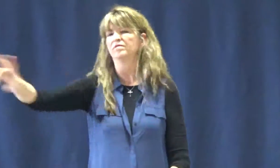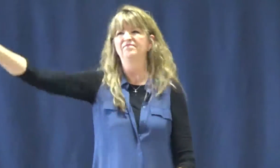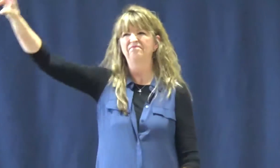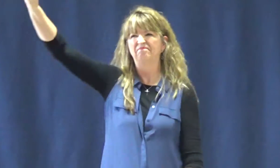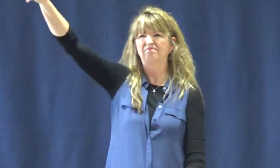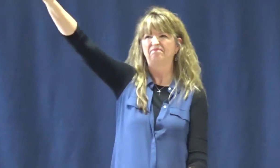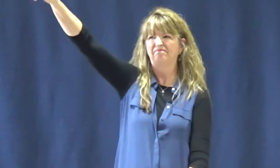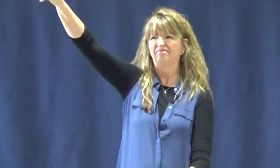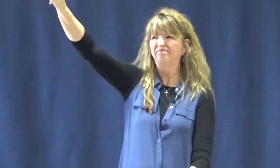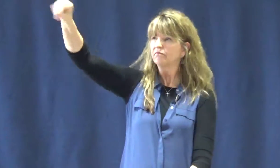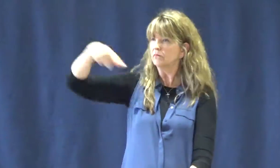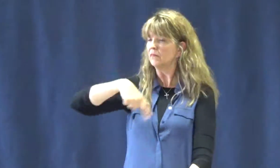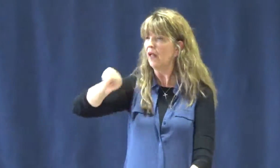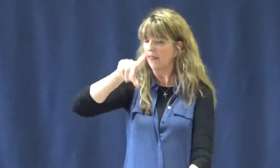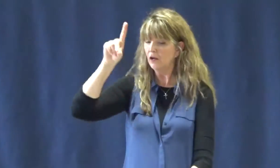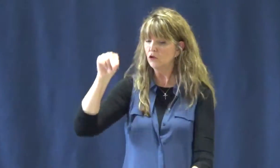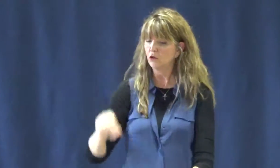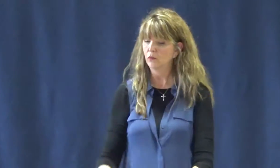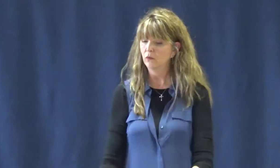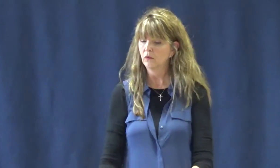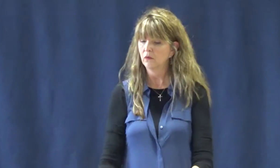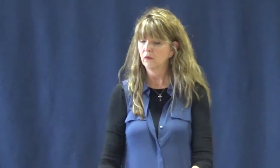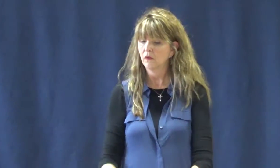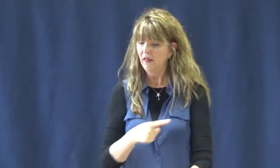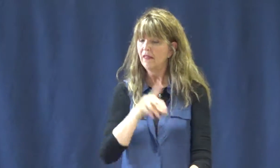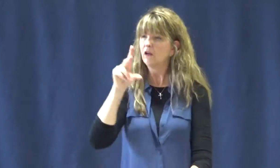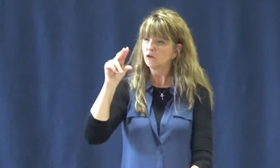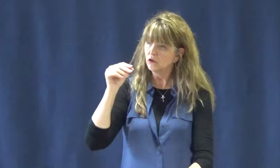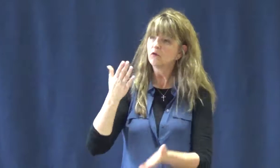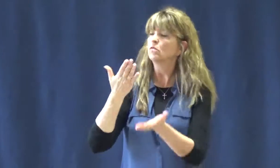unfortunately, there are people who reject the offer.